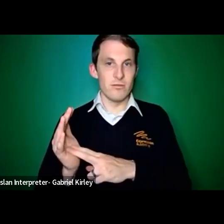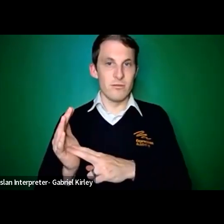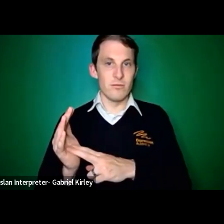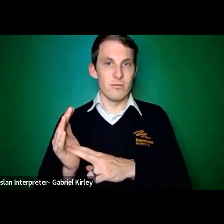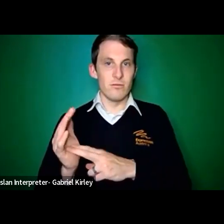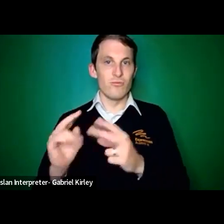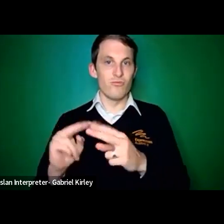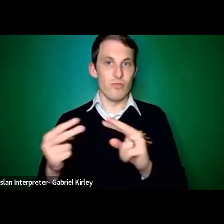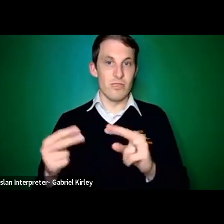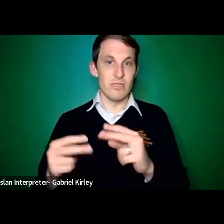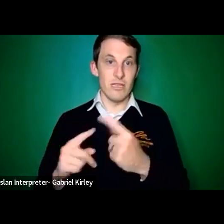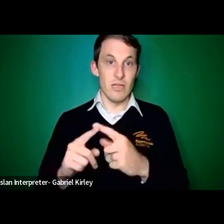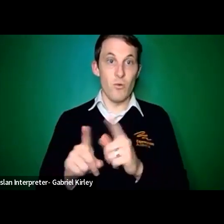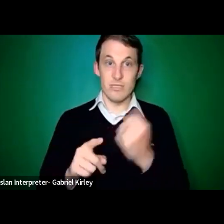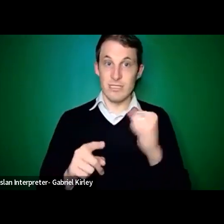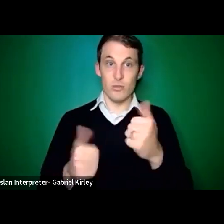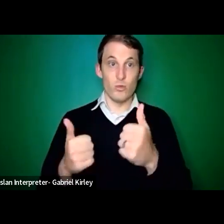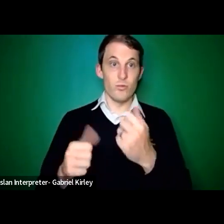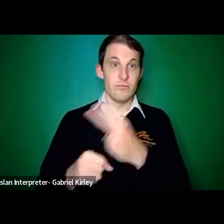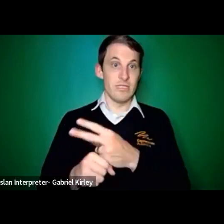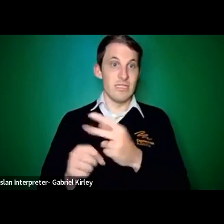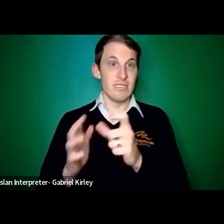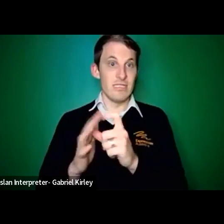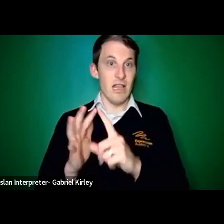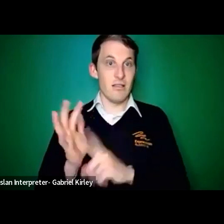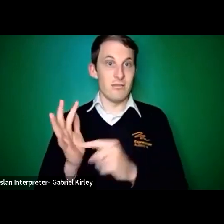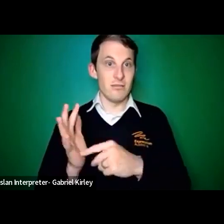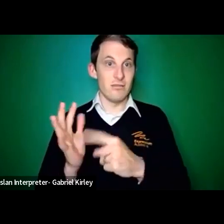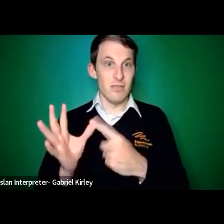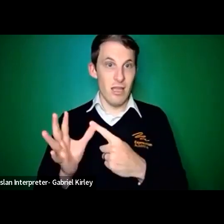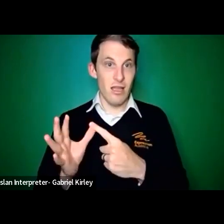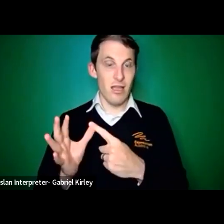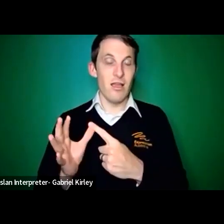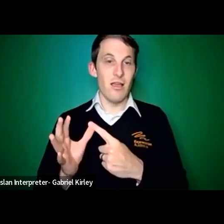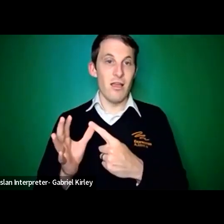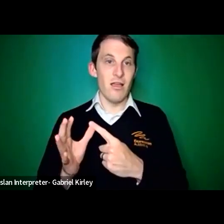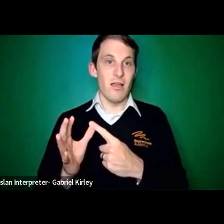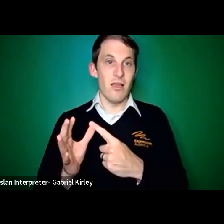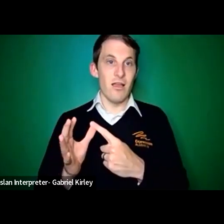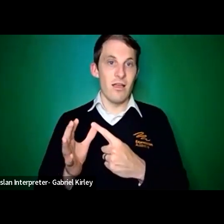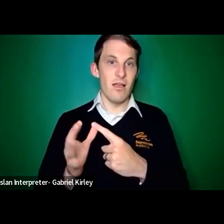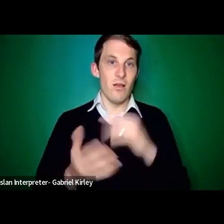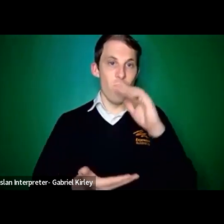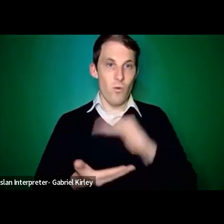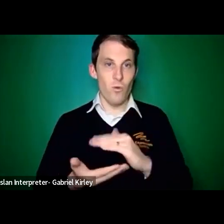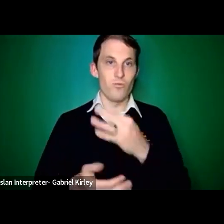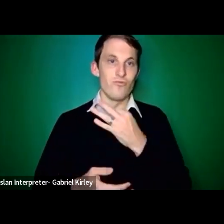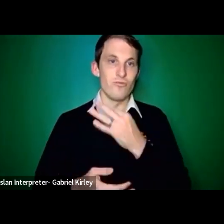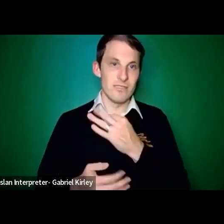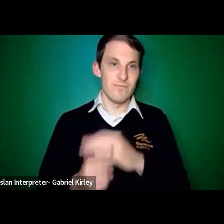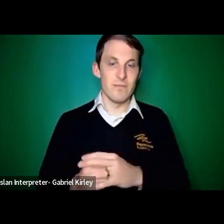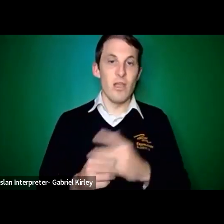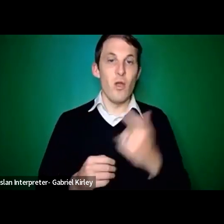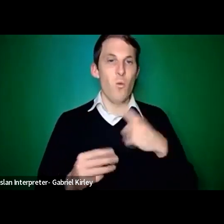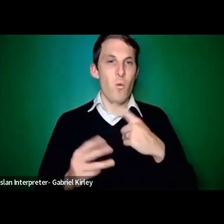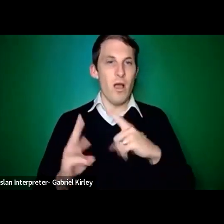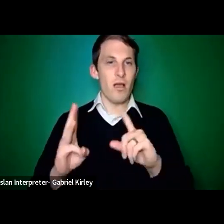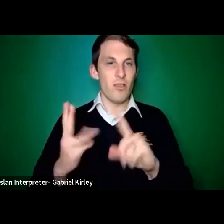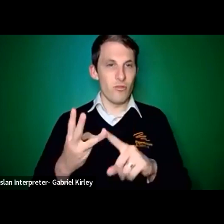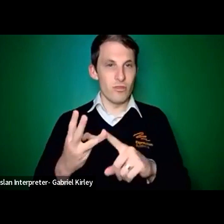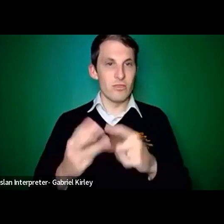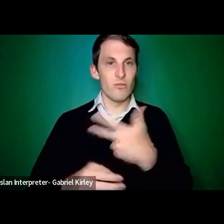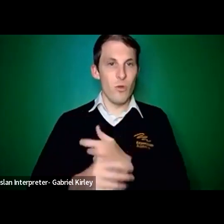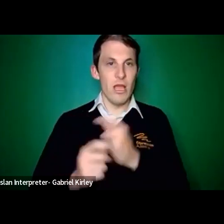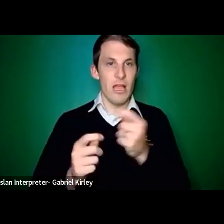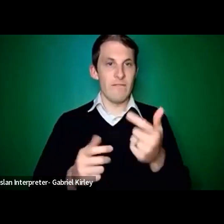2 actually good against Delta. So the reason we're having the 3rd dose and it's come to 3 months is that we know that